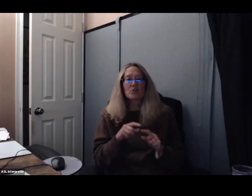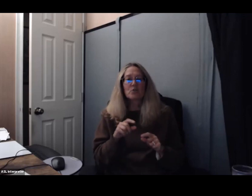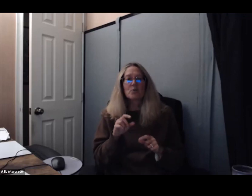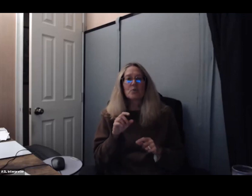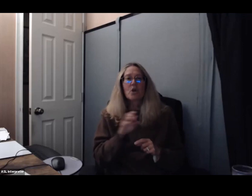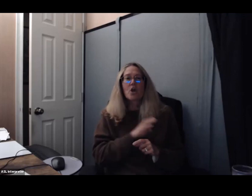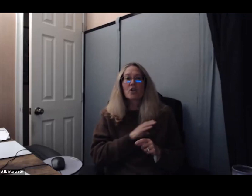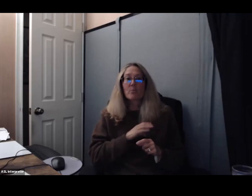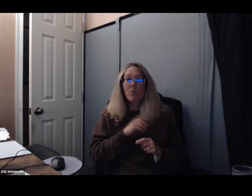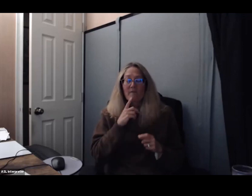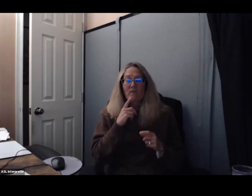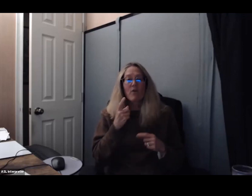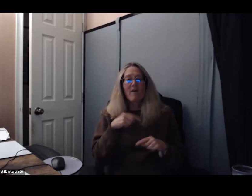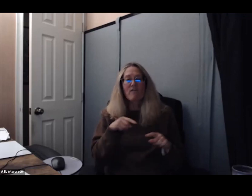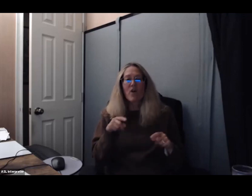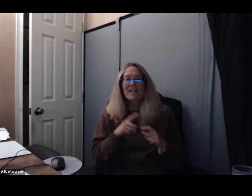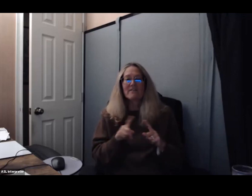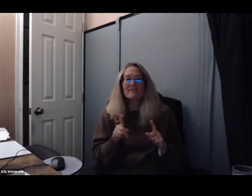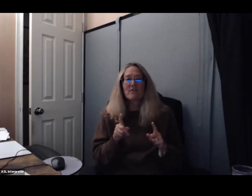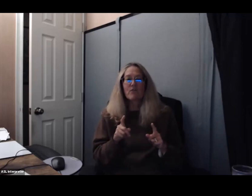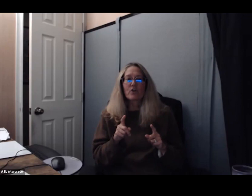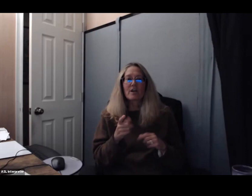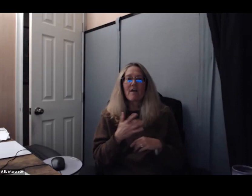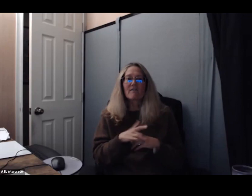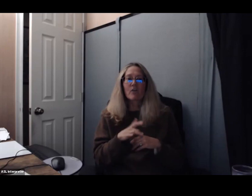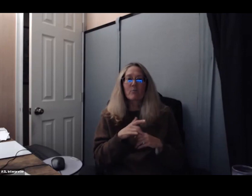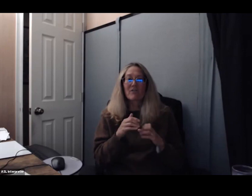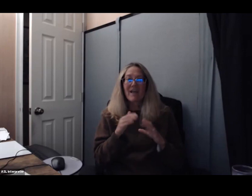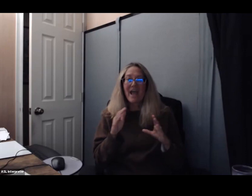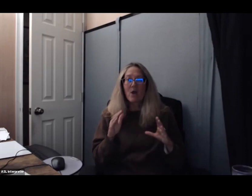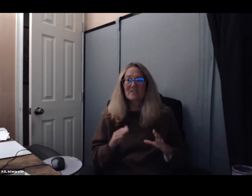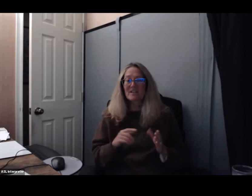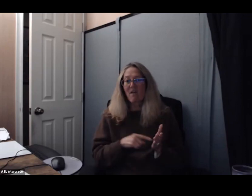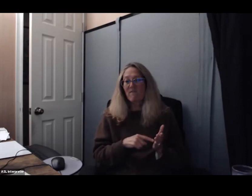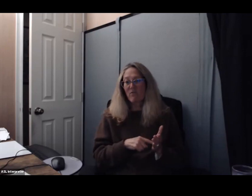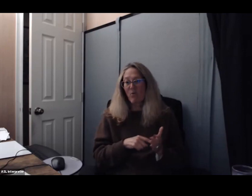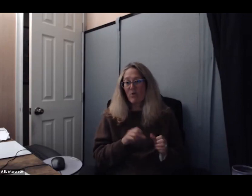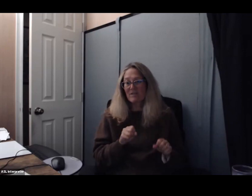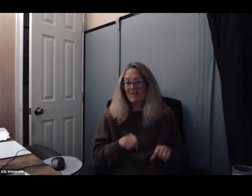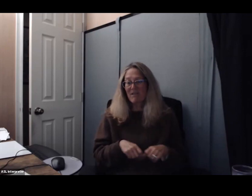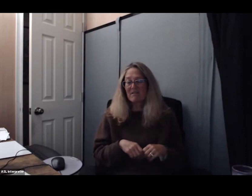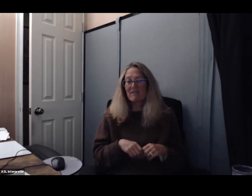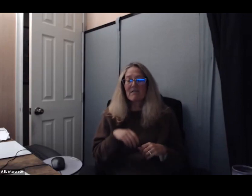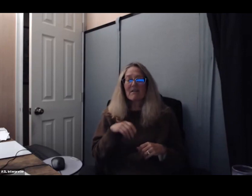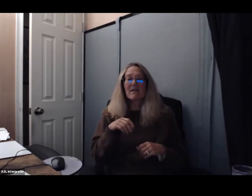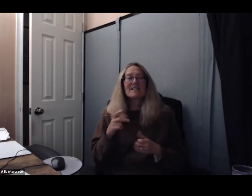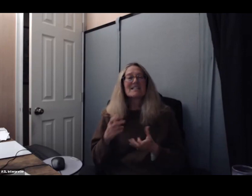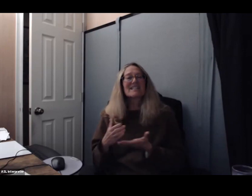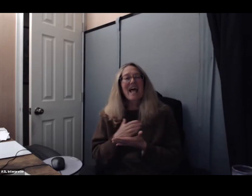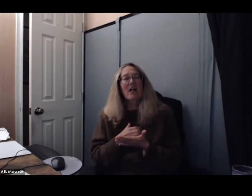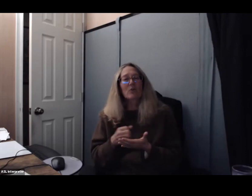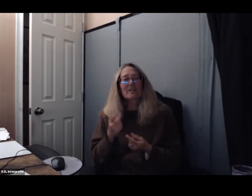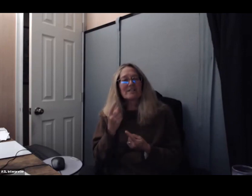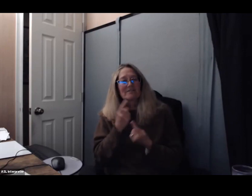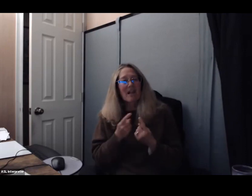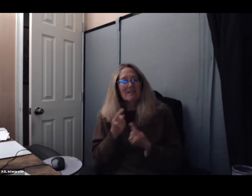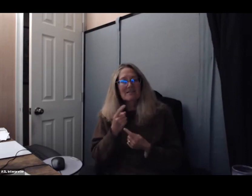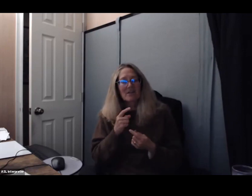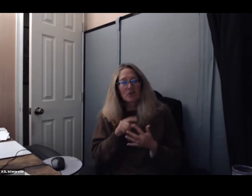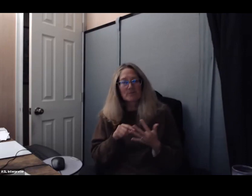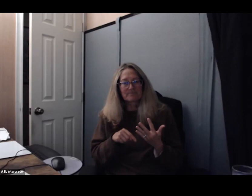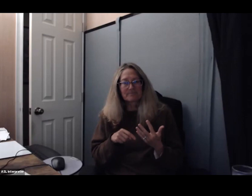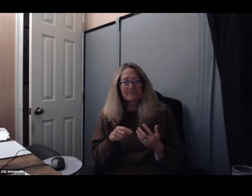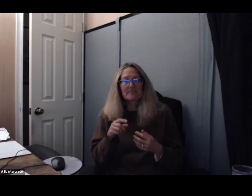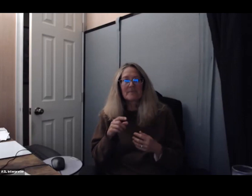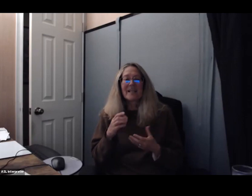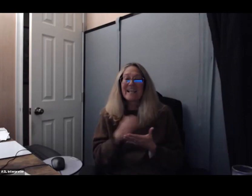for a variety of affordable housing, not just low income, but other salaries as well. We want housing for